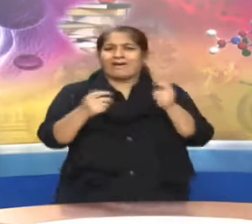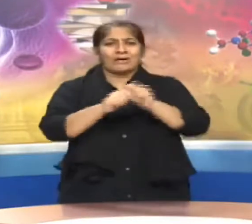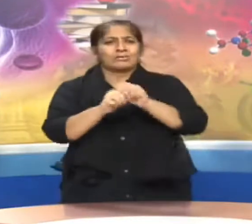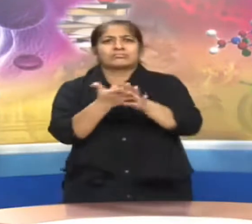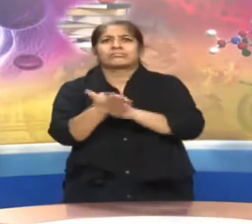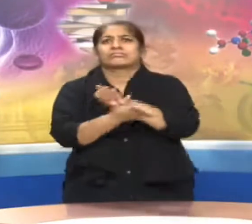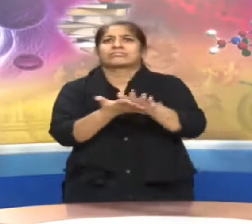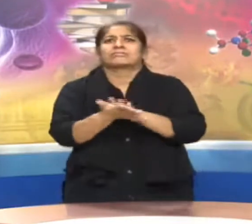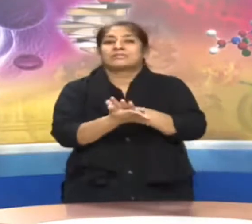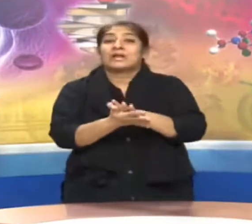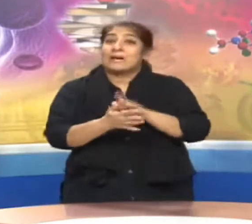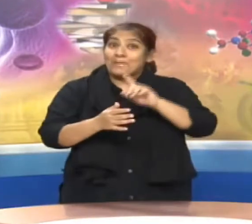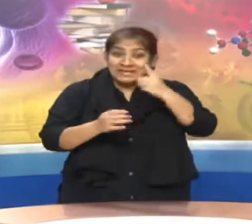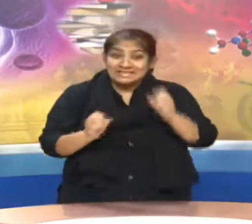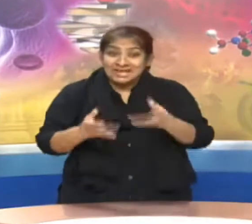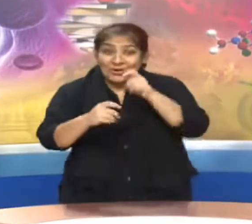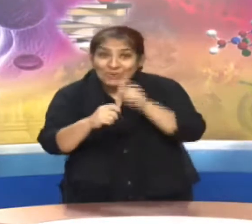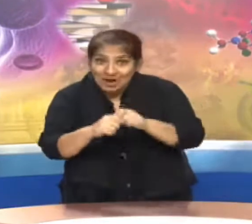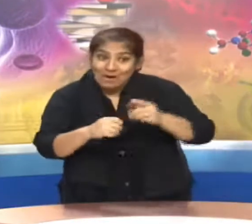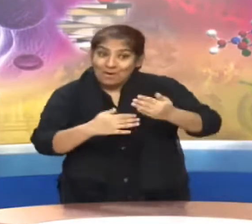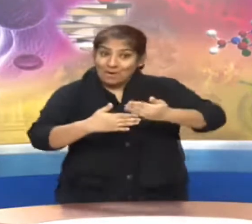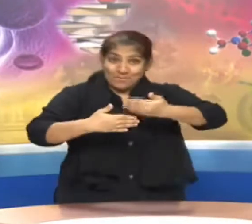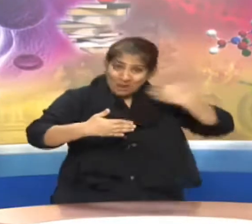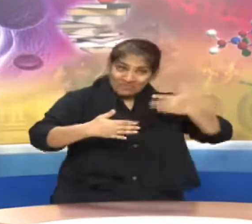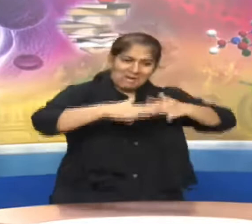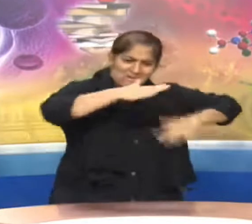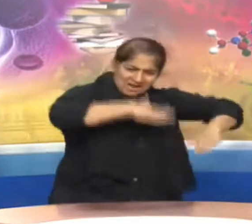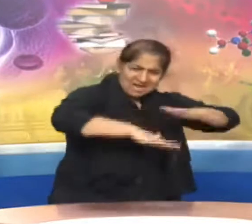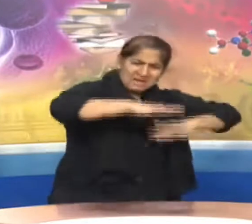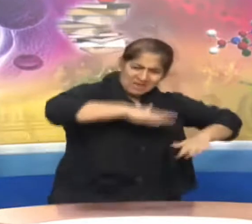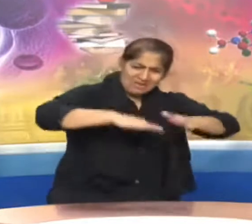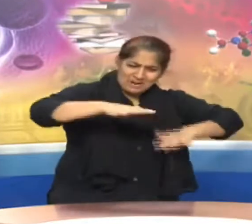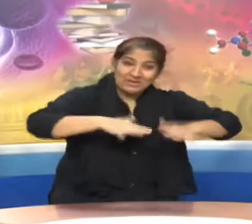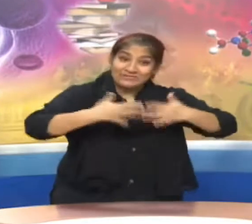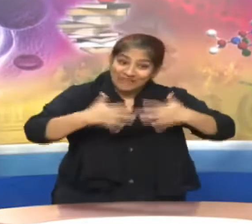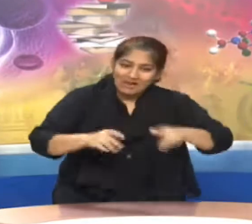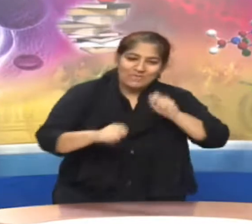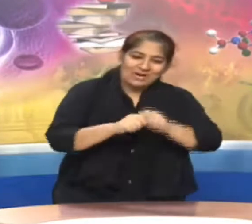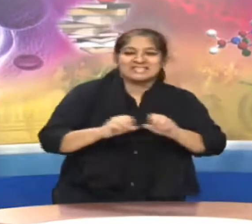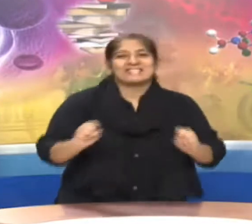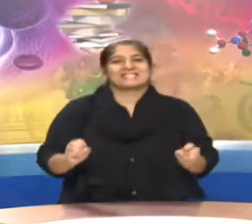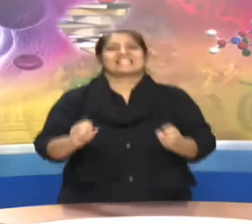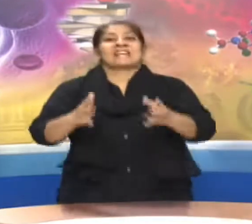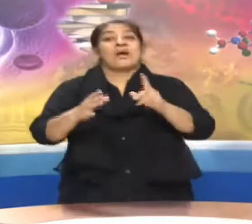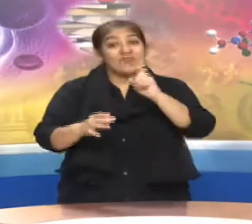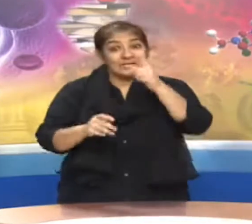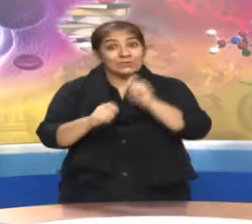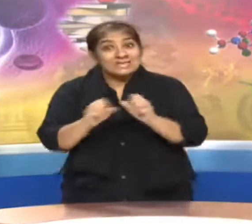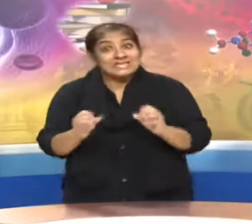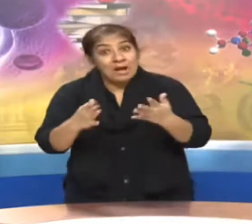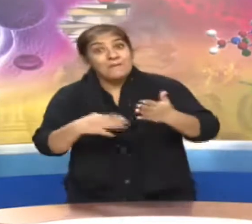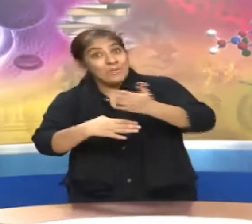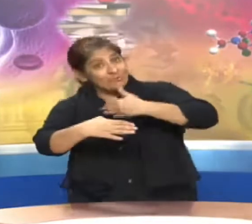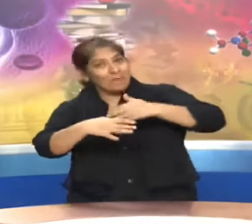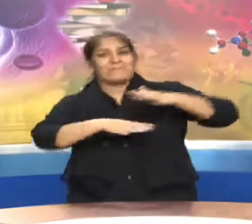planning, and without any planning our work cannot be executed. So